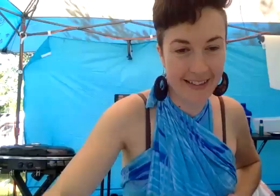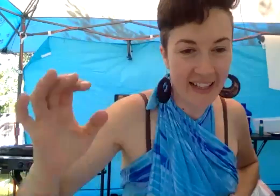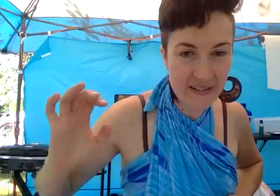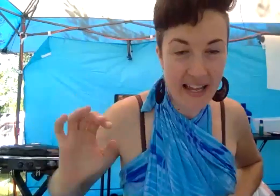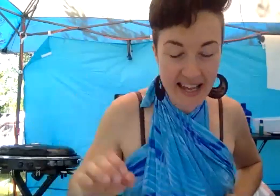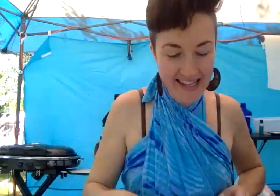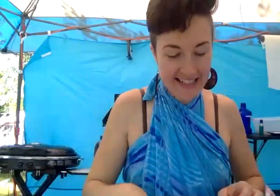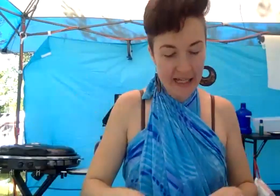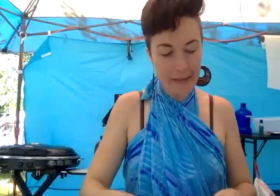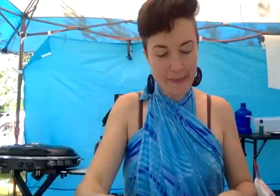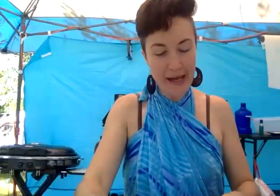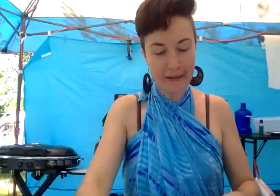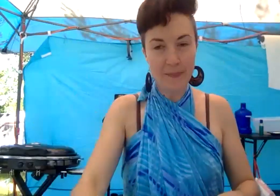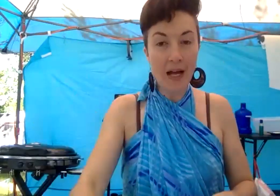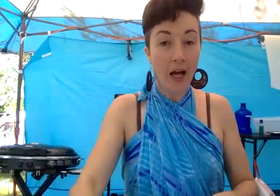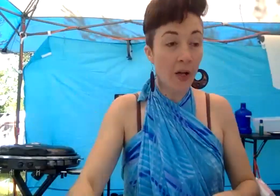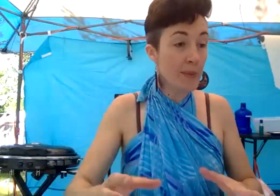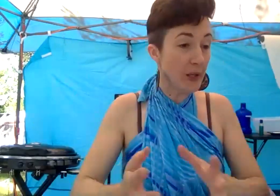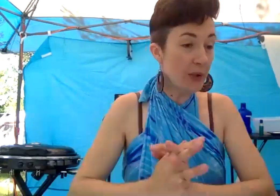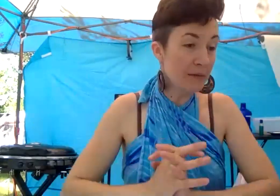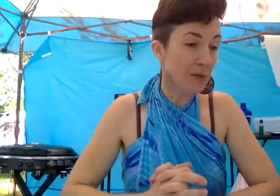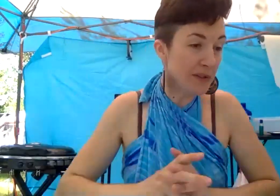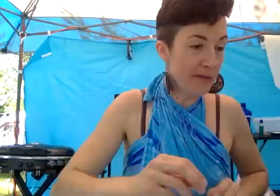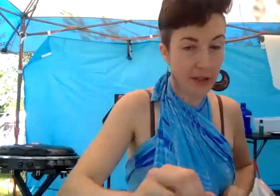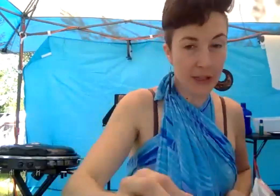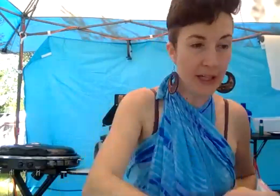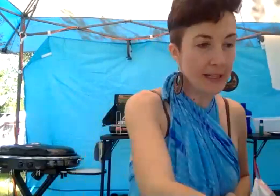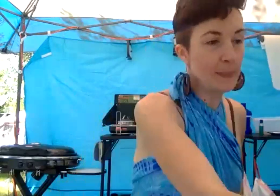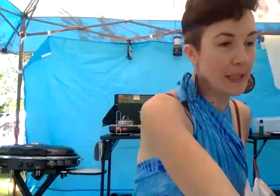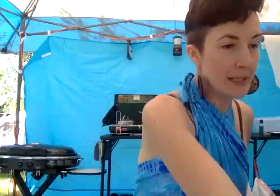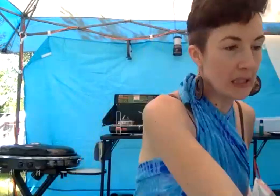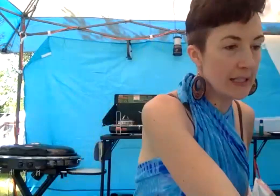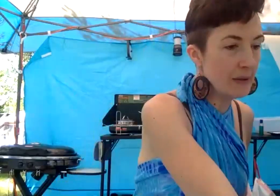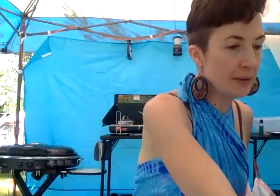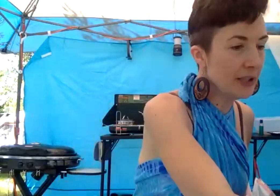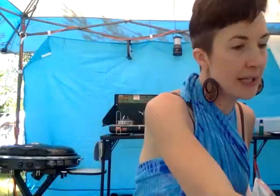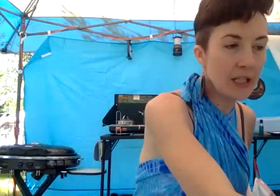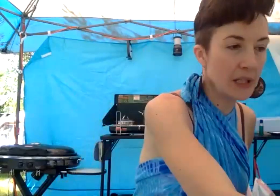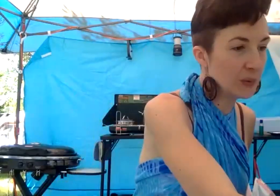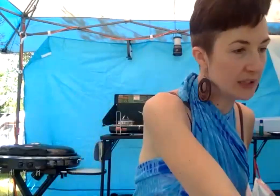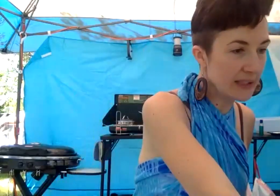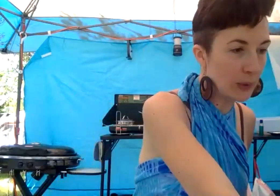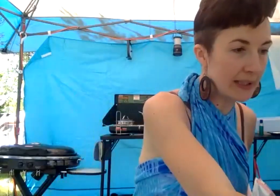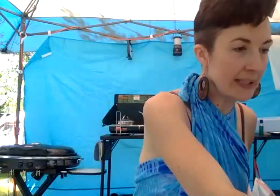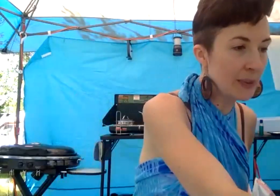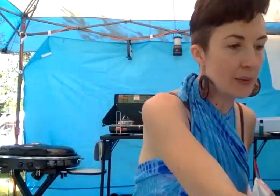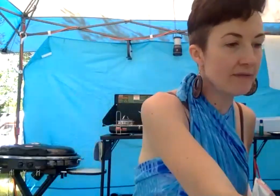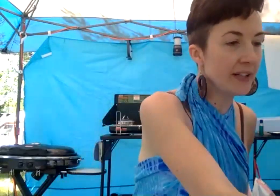All right, and I'm back. So if you've never been to this class before, you'll catch on really quickly. We do a